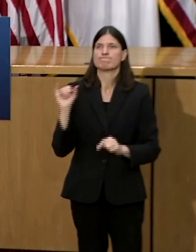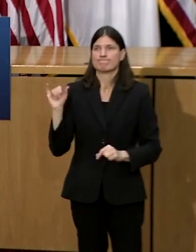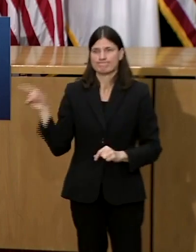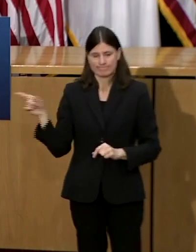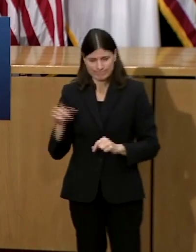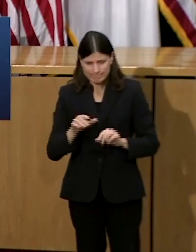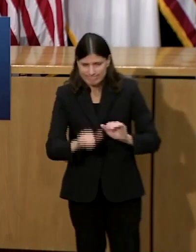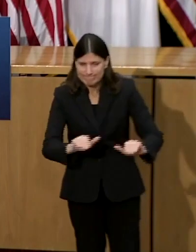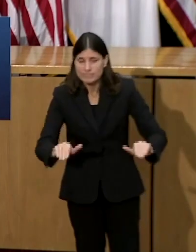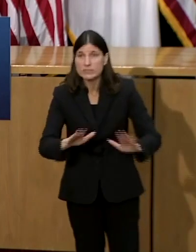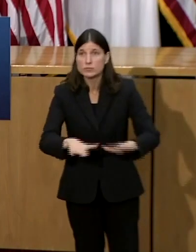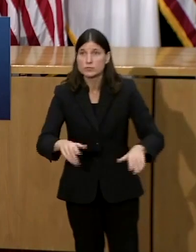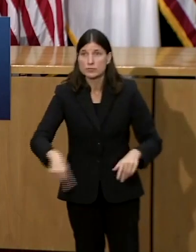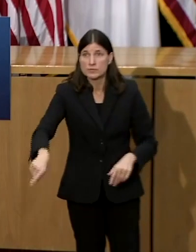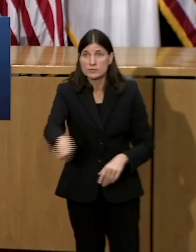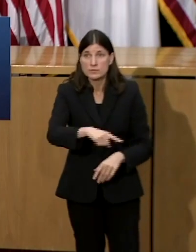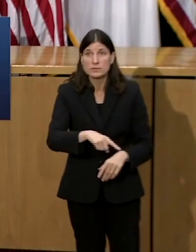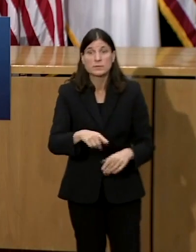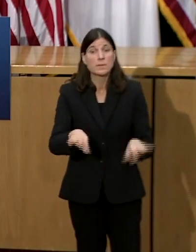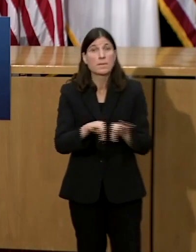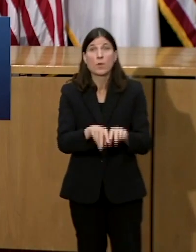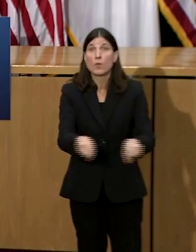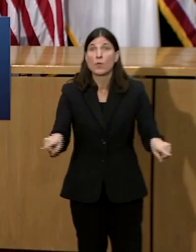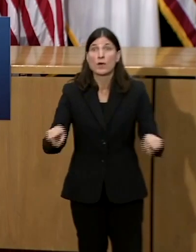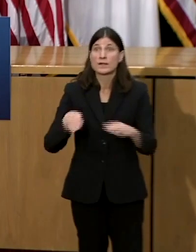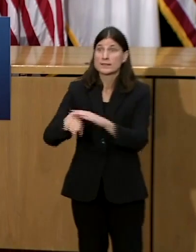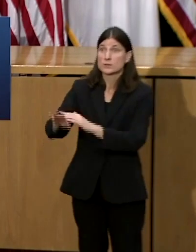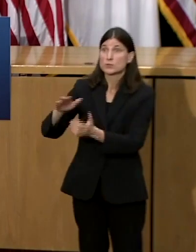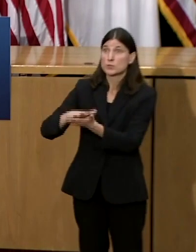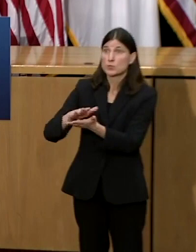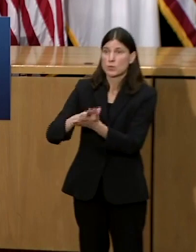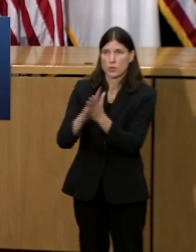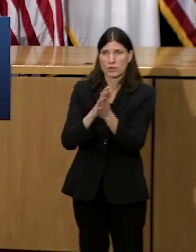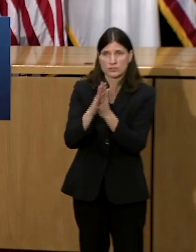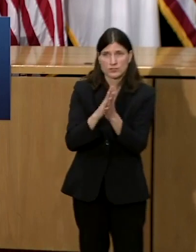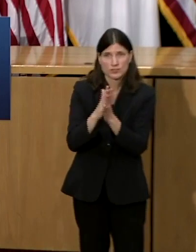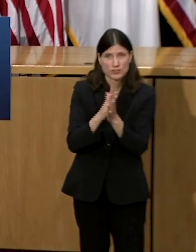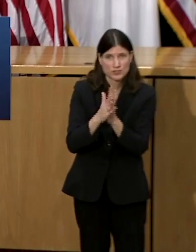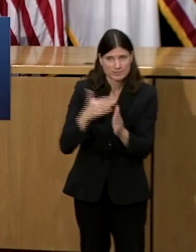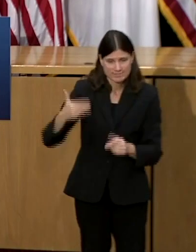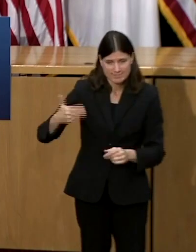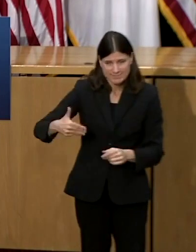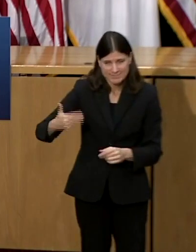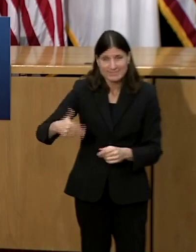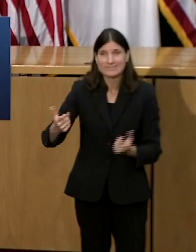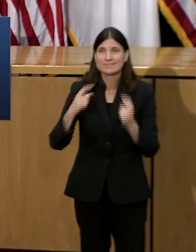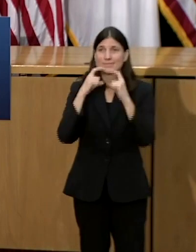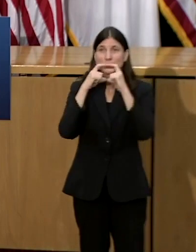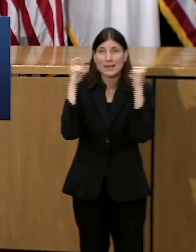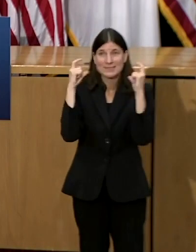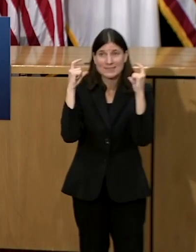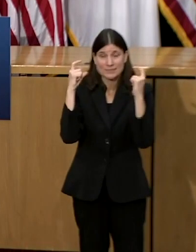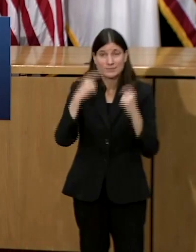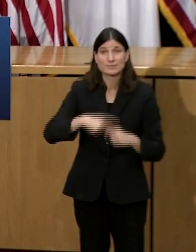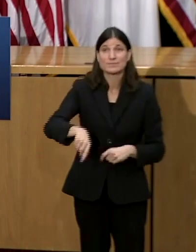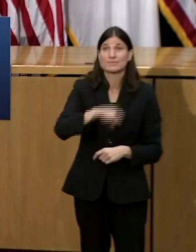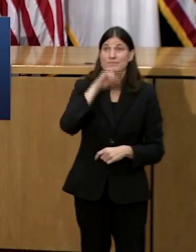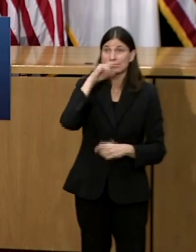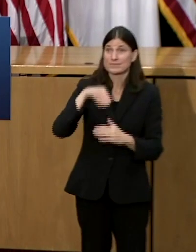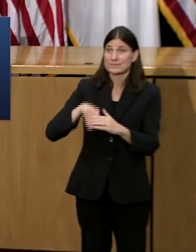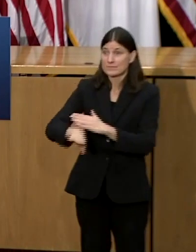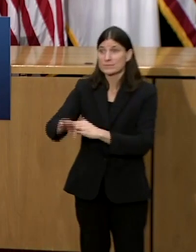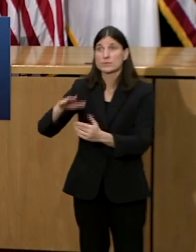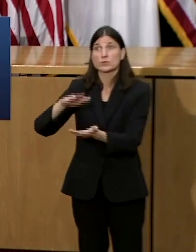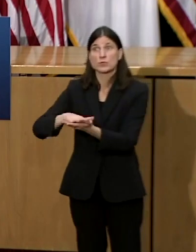safer from viral transmission in school than when unsupervised in the community. Data has shown that school transmission is generally lower